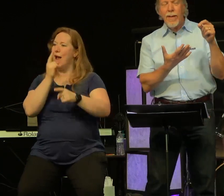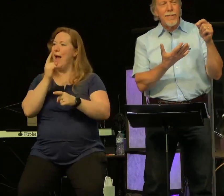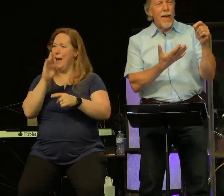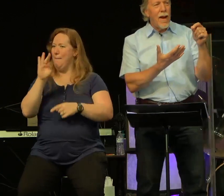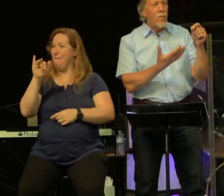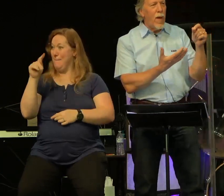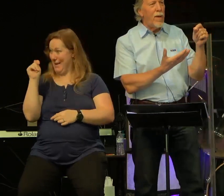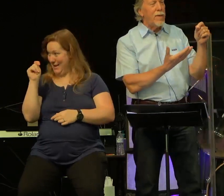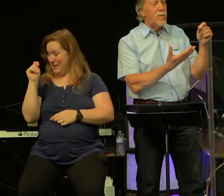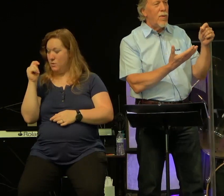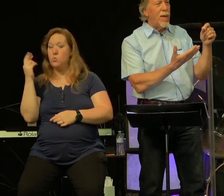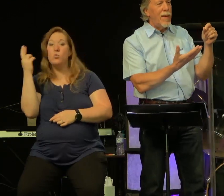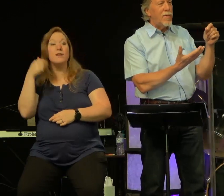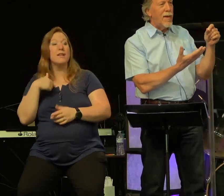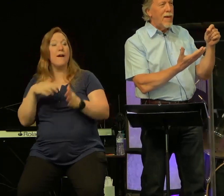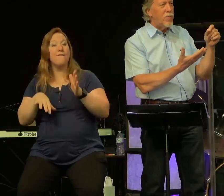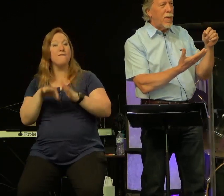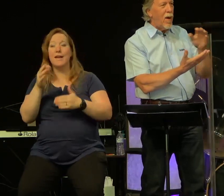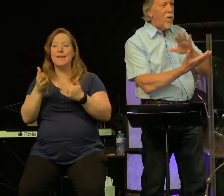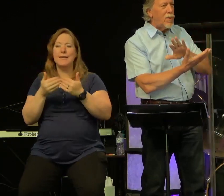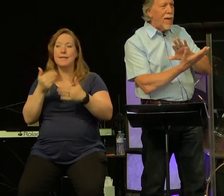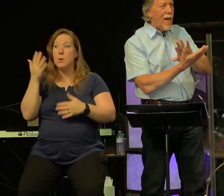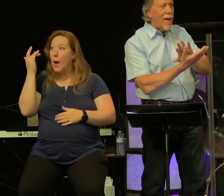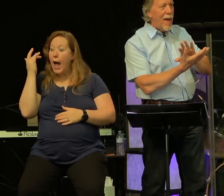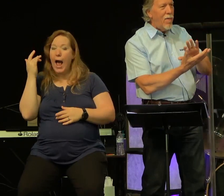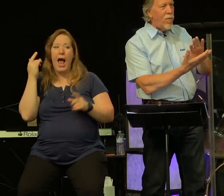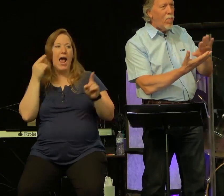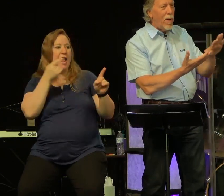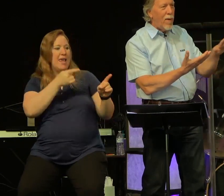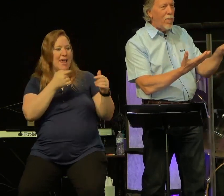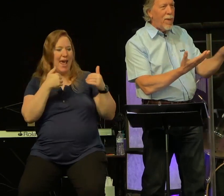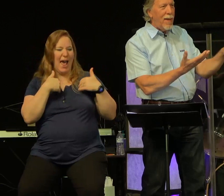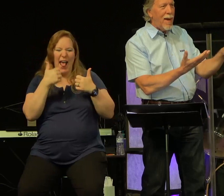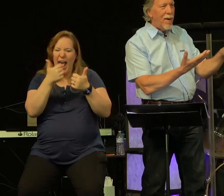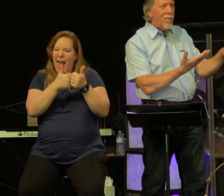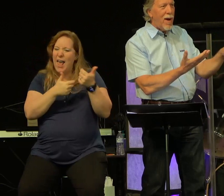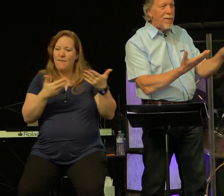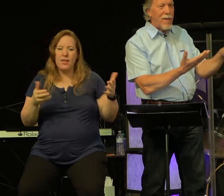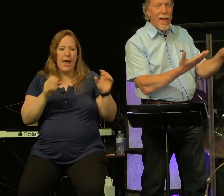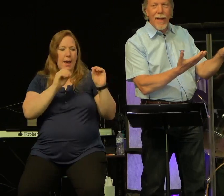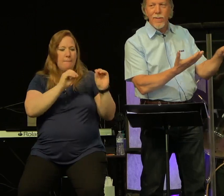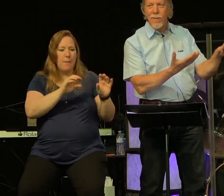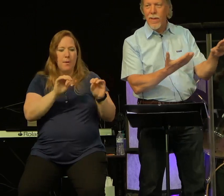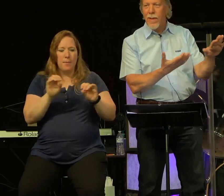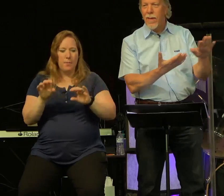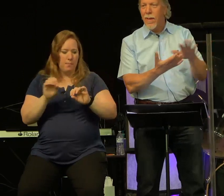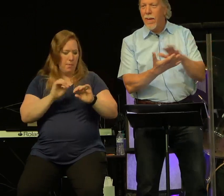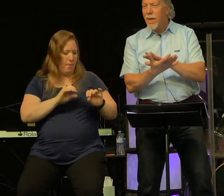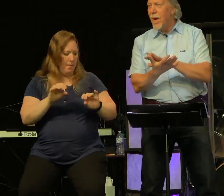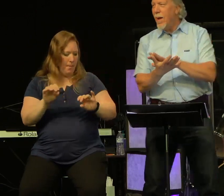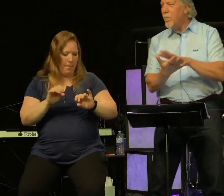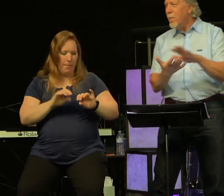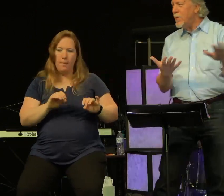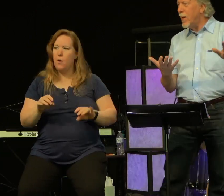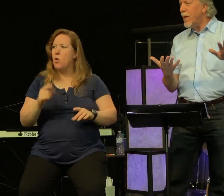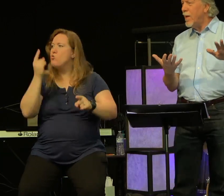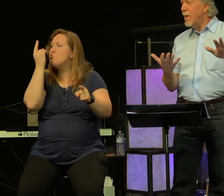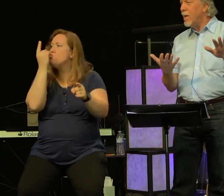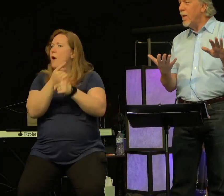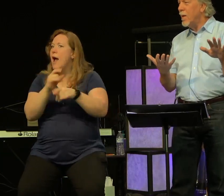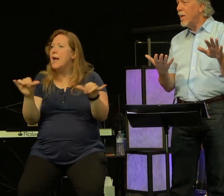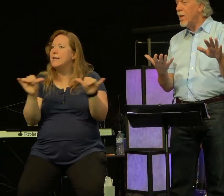the reason that I found it so easily is because he had every one of them in there, the right size, none